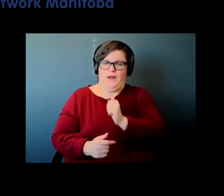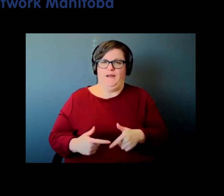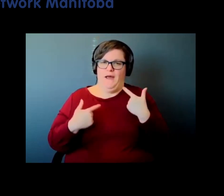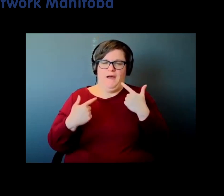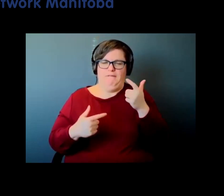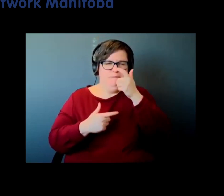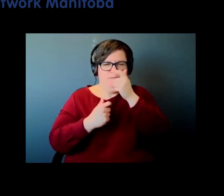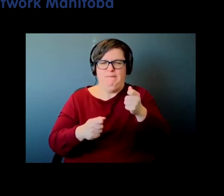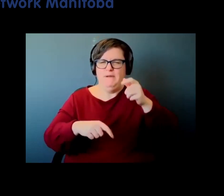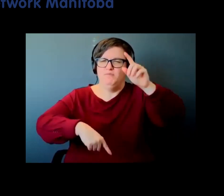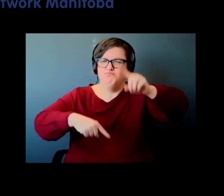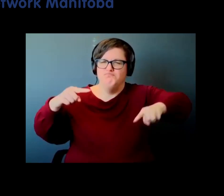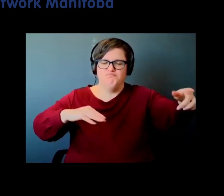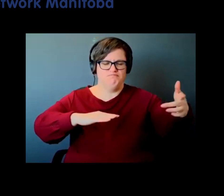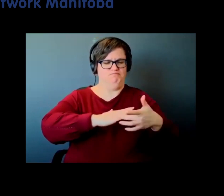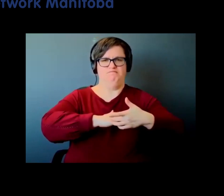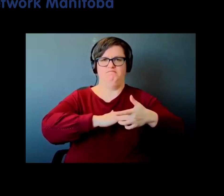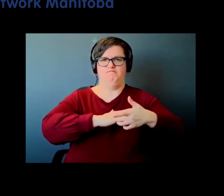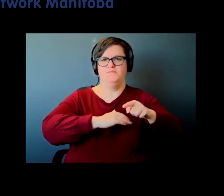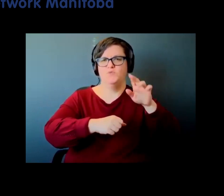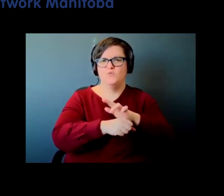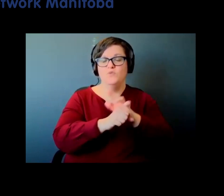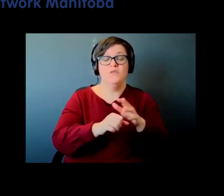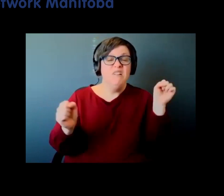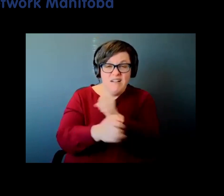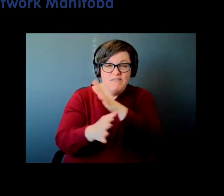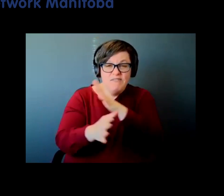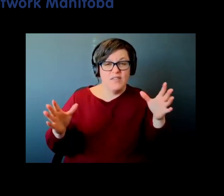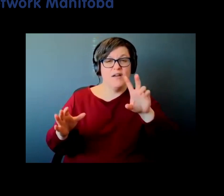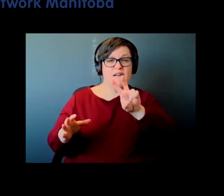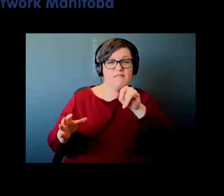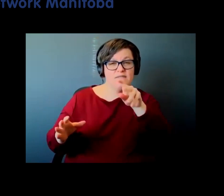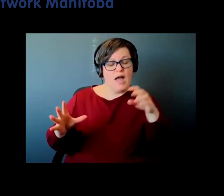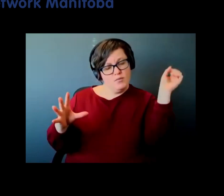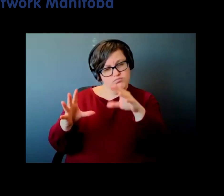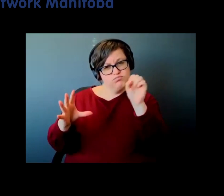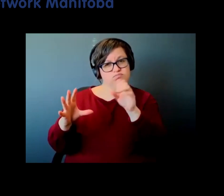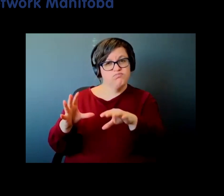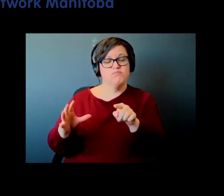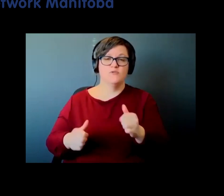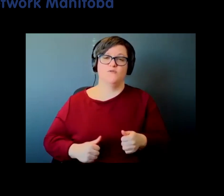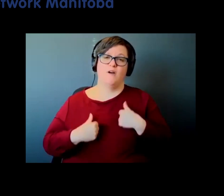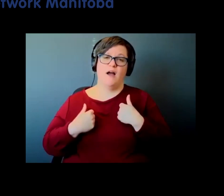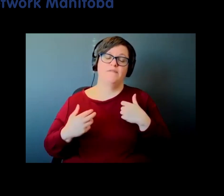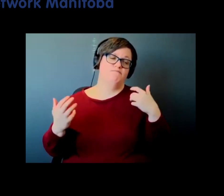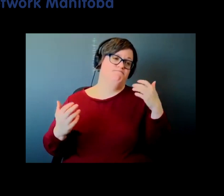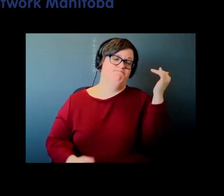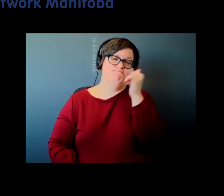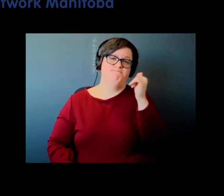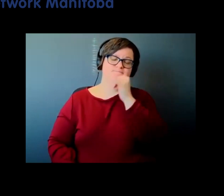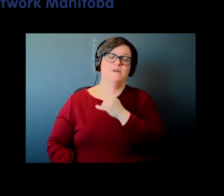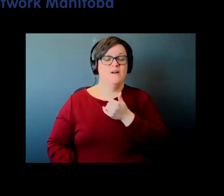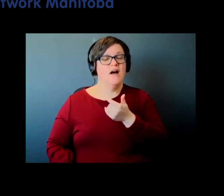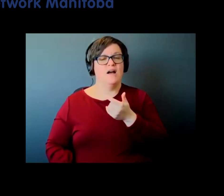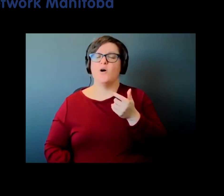in your van for you to be able to survive that way. So I'm really interested in just maybe